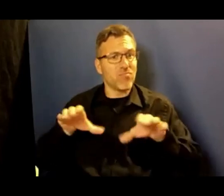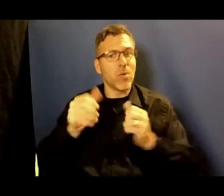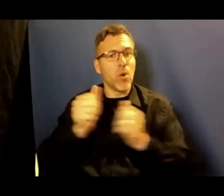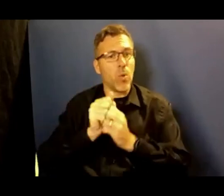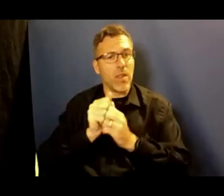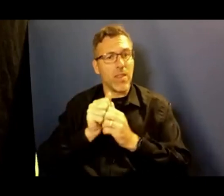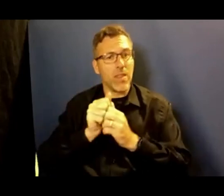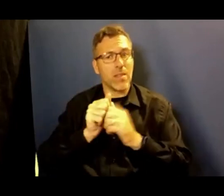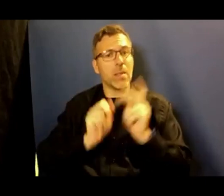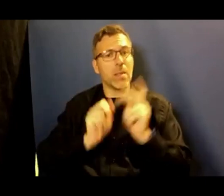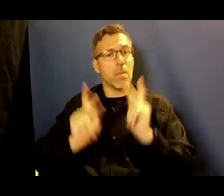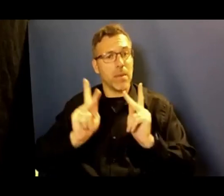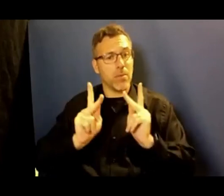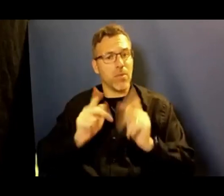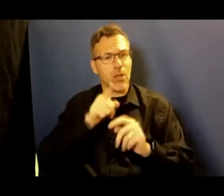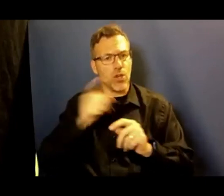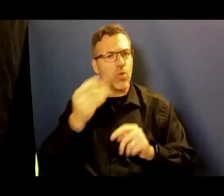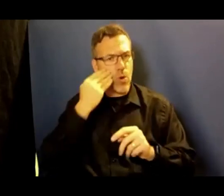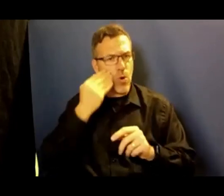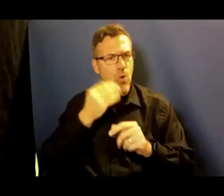are fantastic.